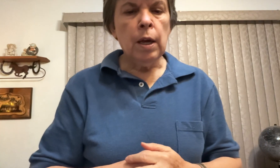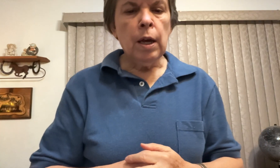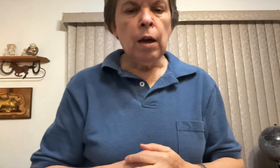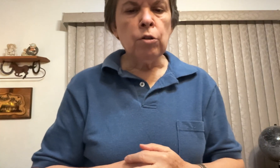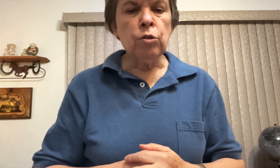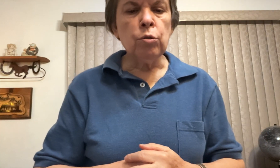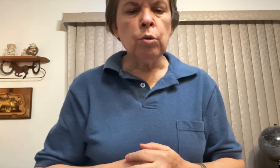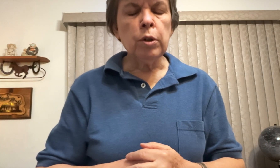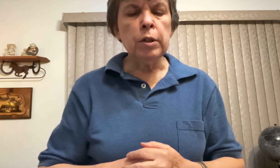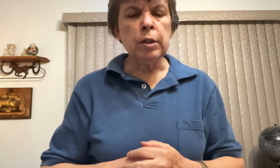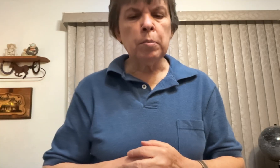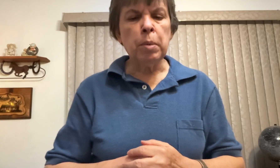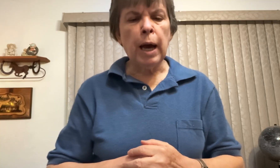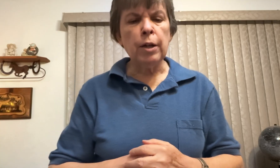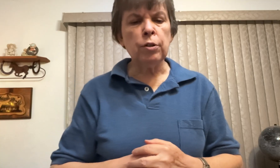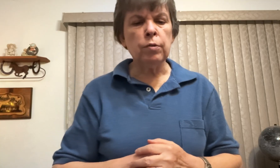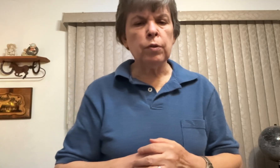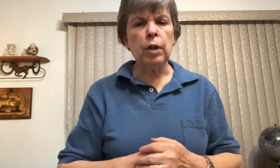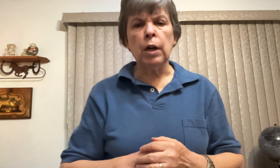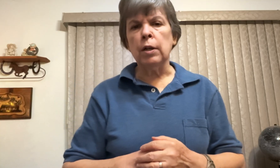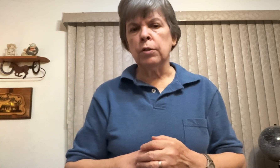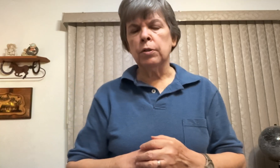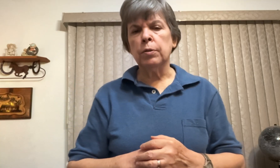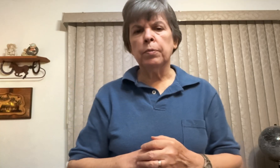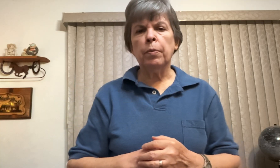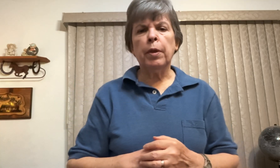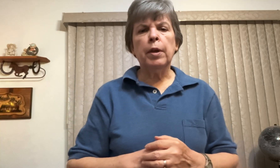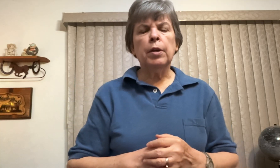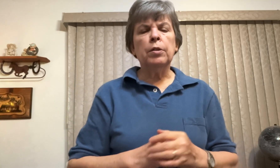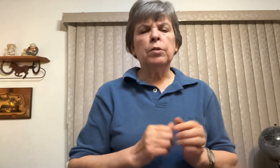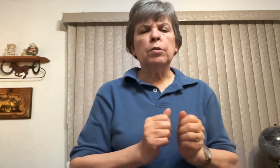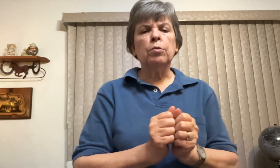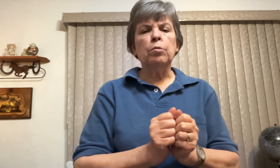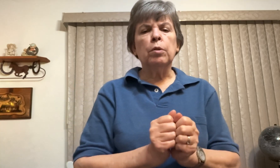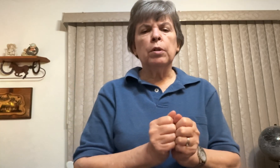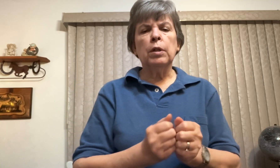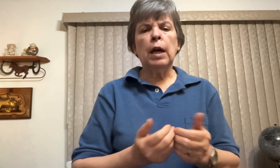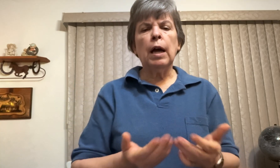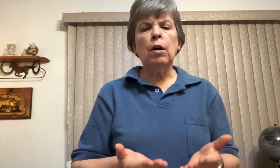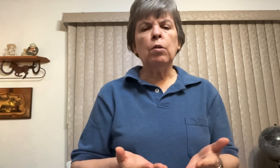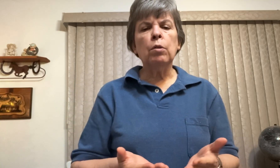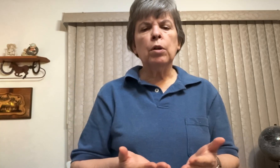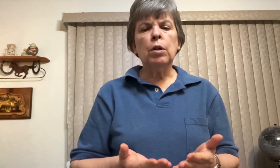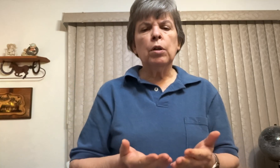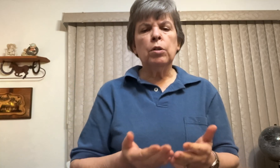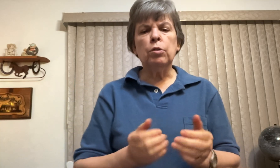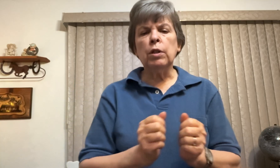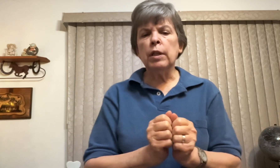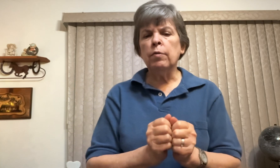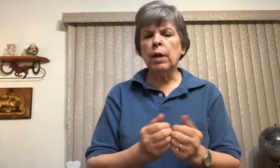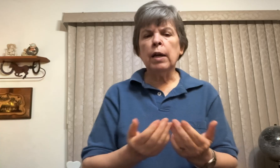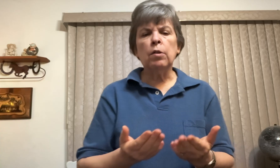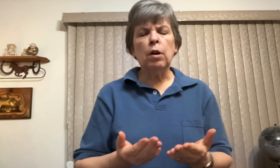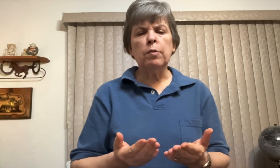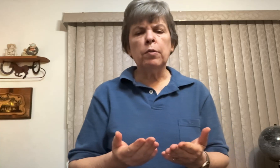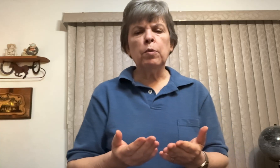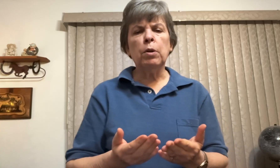How sure his compassion for us. So how, you can leave that off if you want